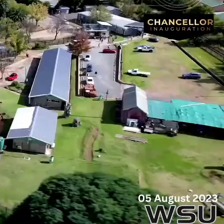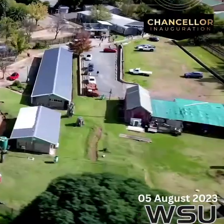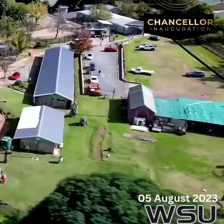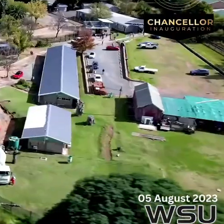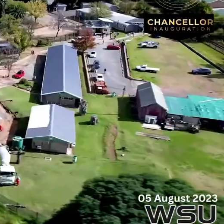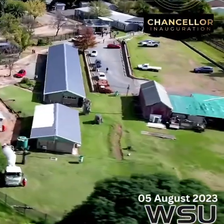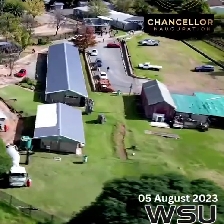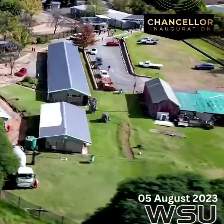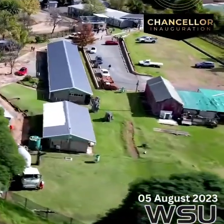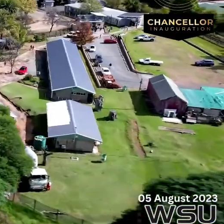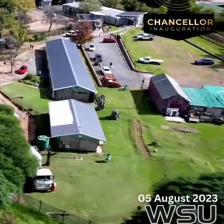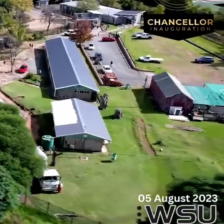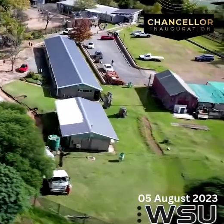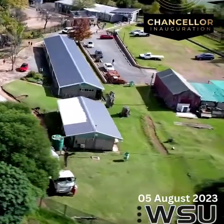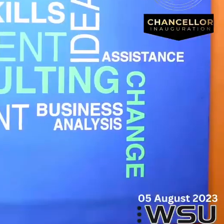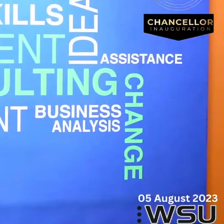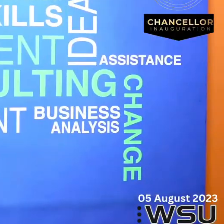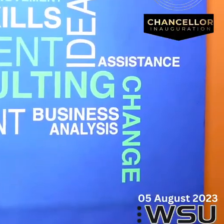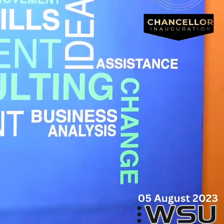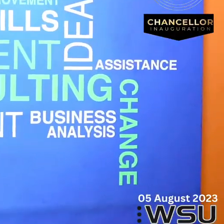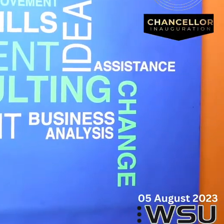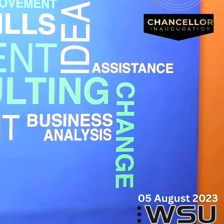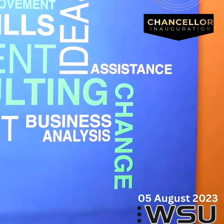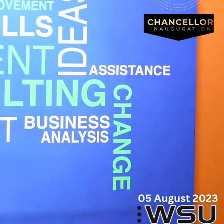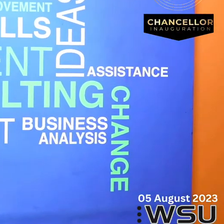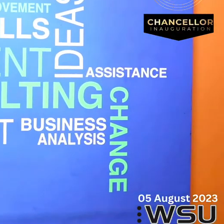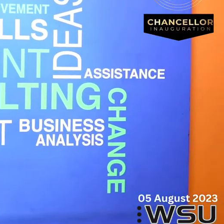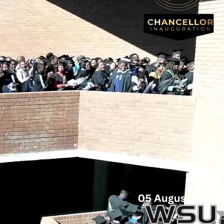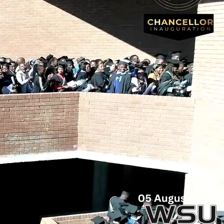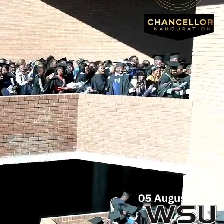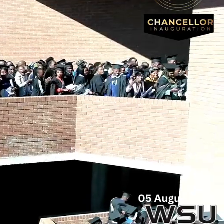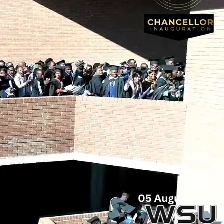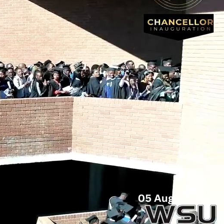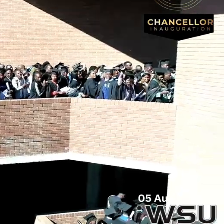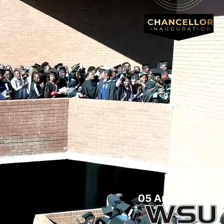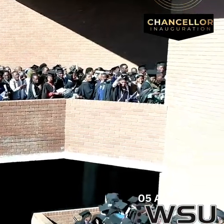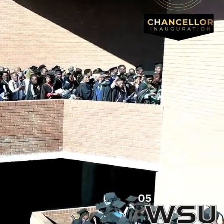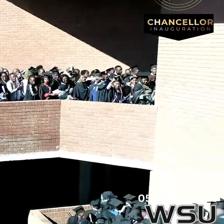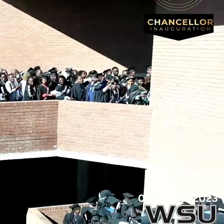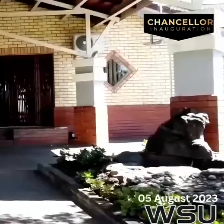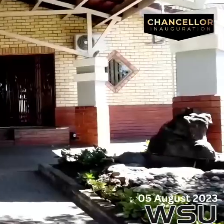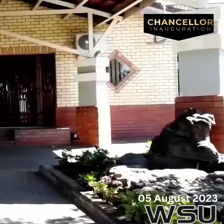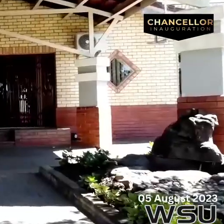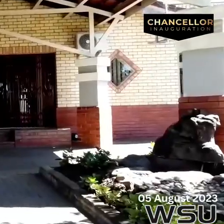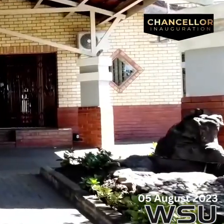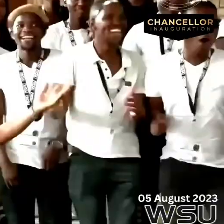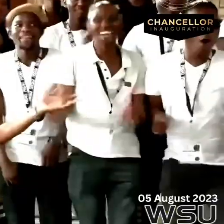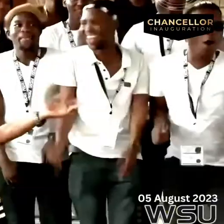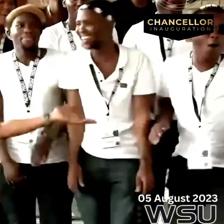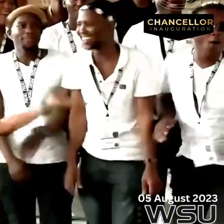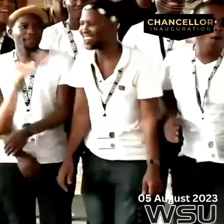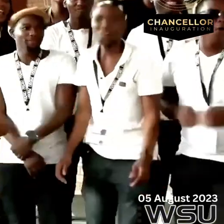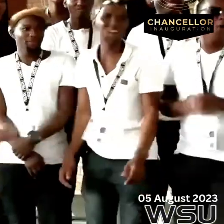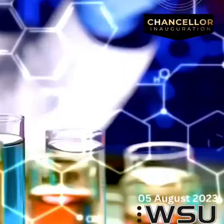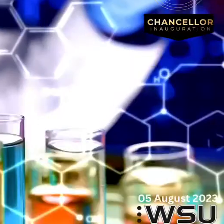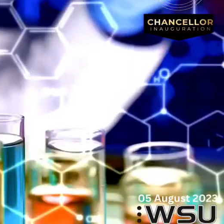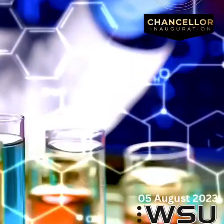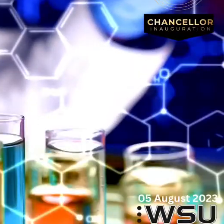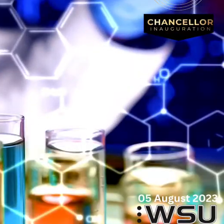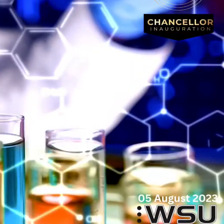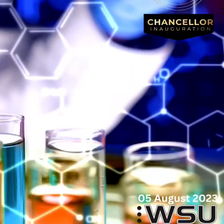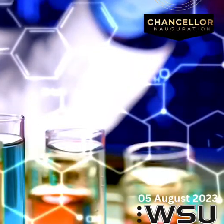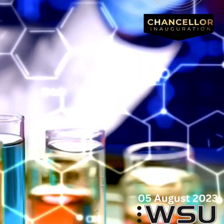and Ekoman. The university is uniquely positioned for impact by its location and its character as